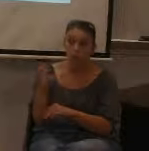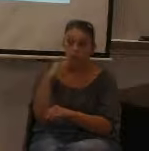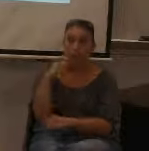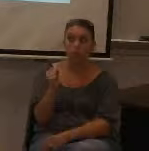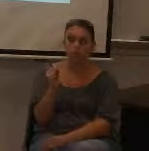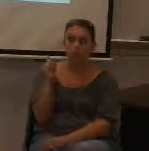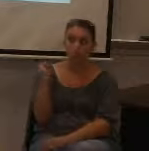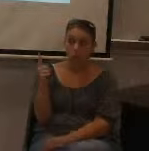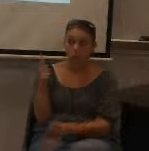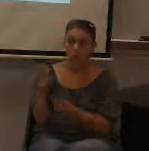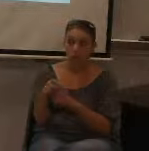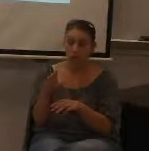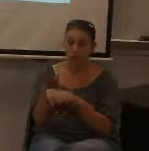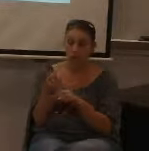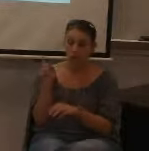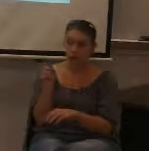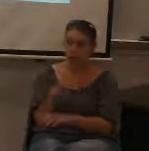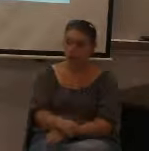memorized.